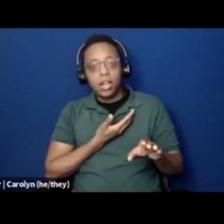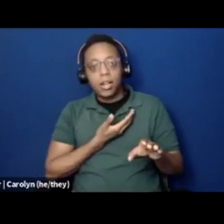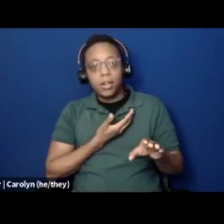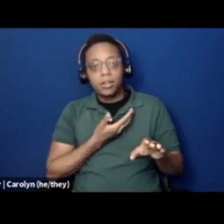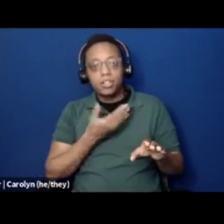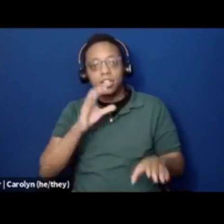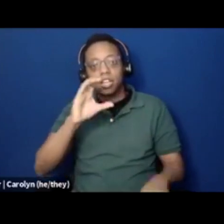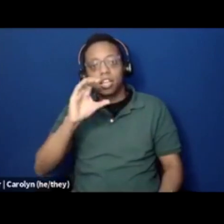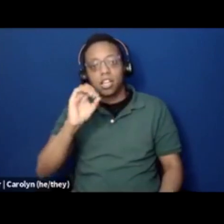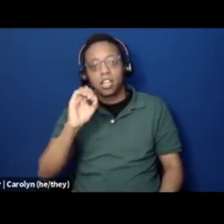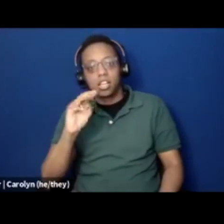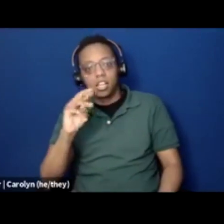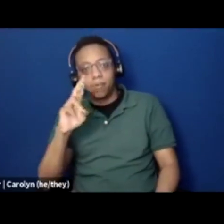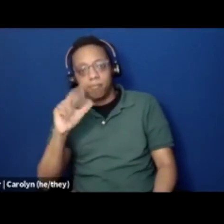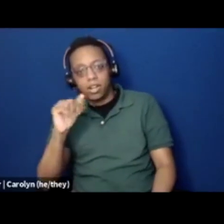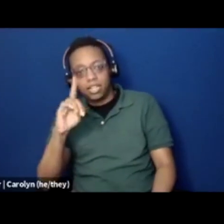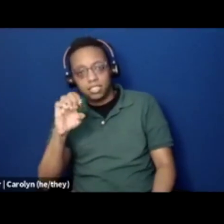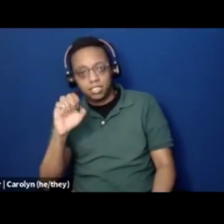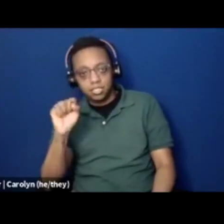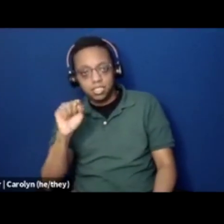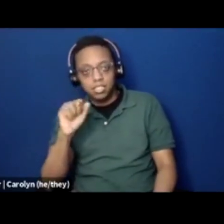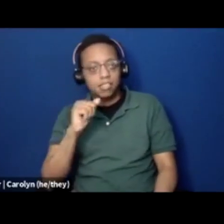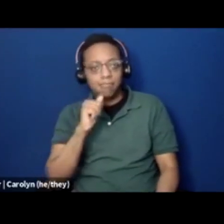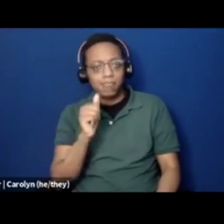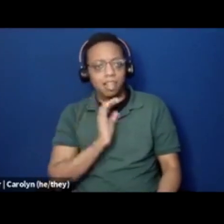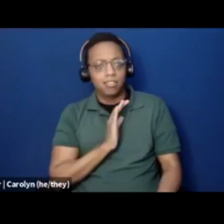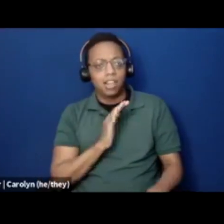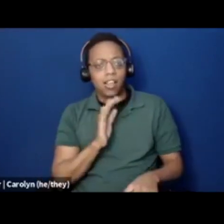just mentioning a local community